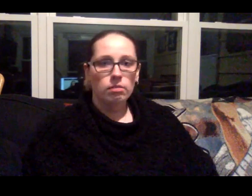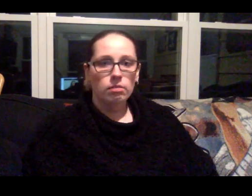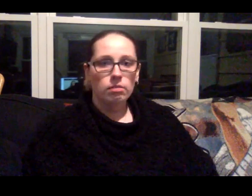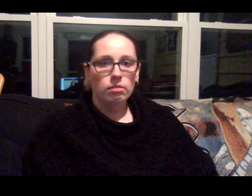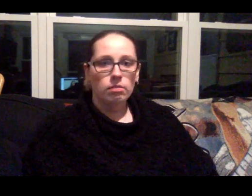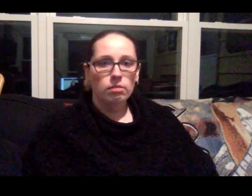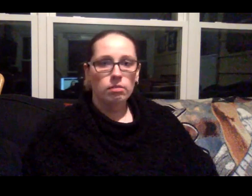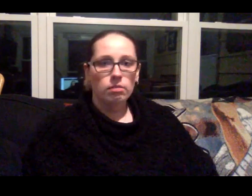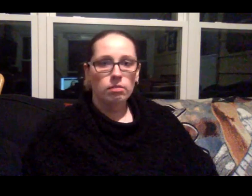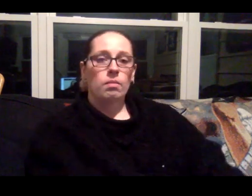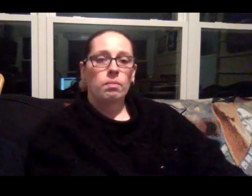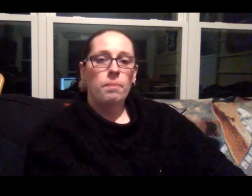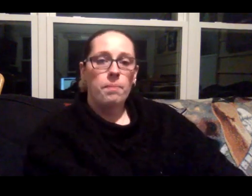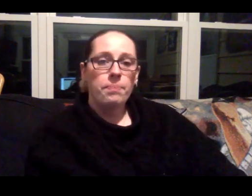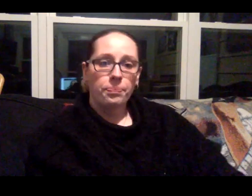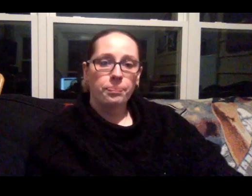parent standpoint,